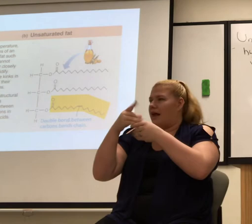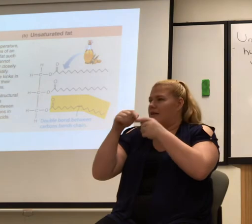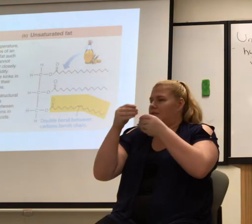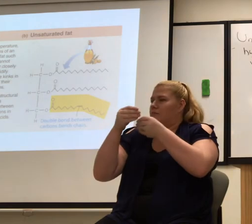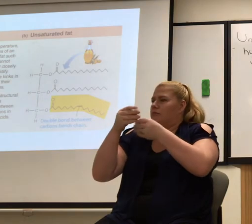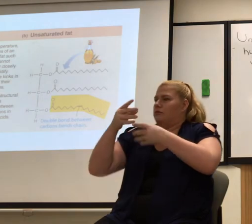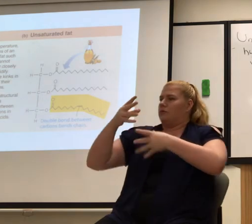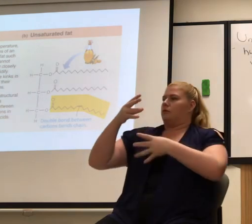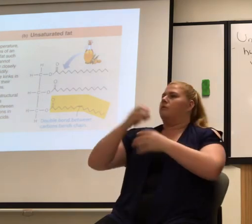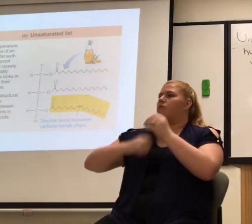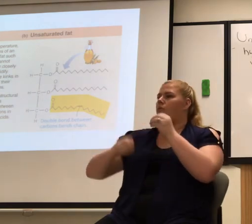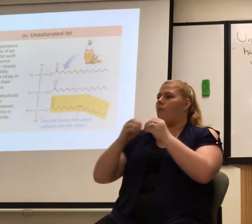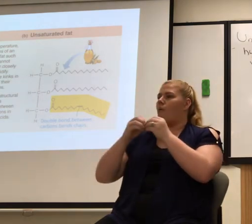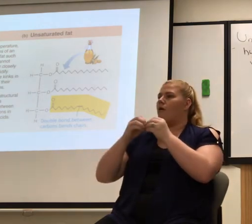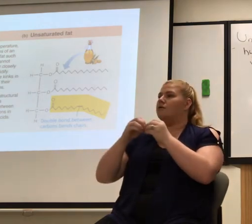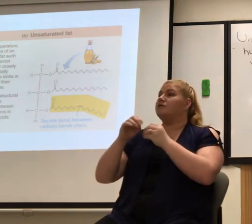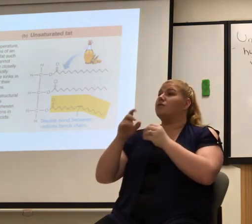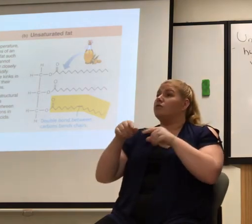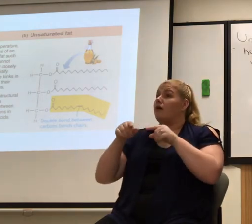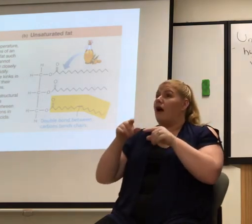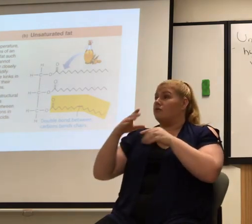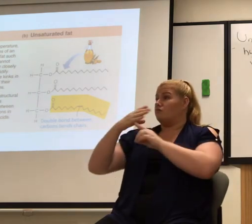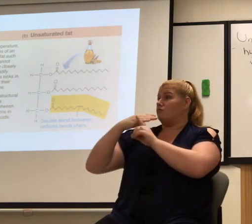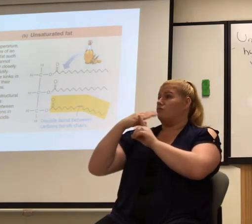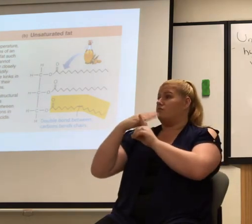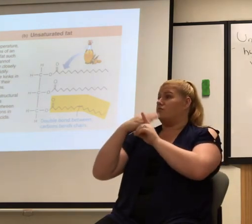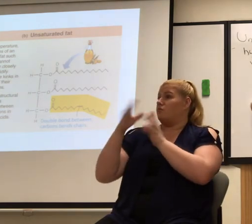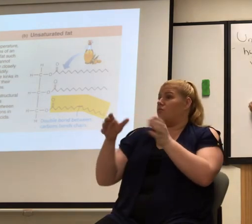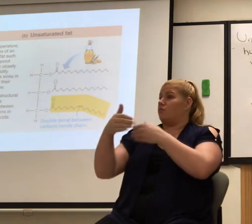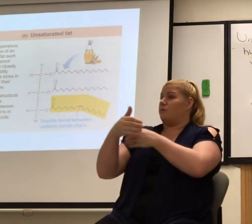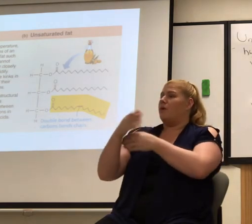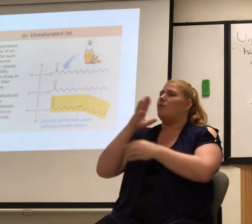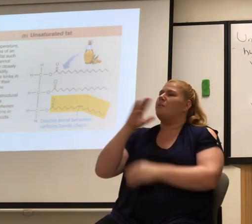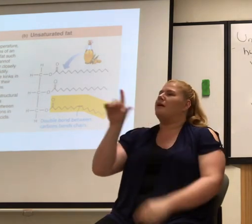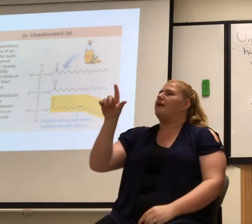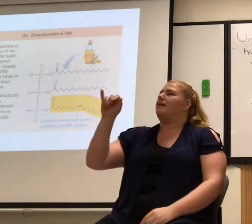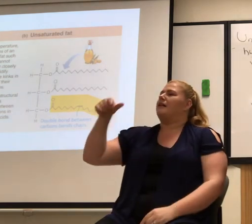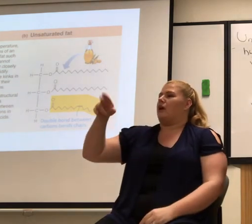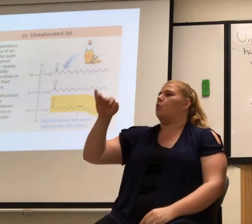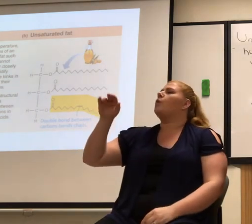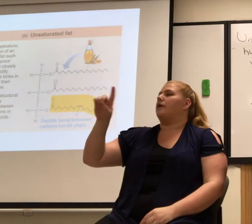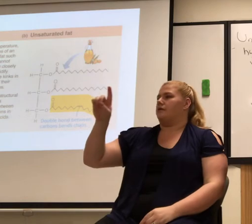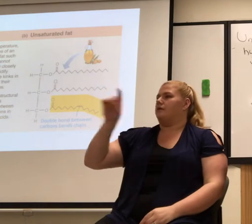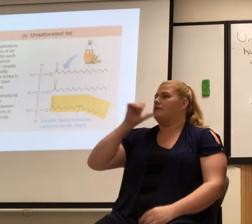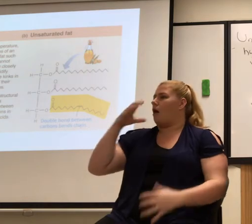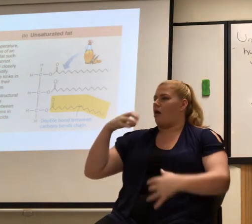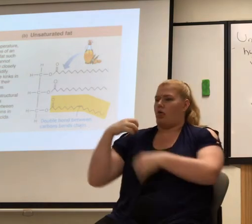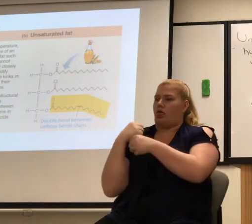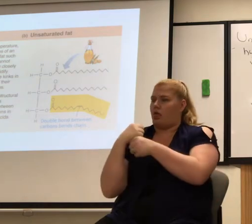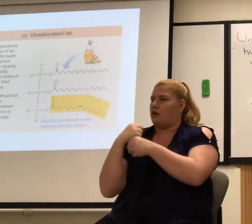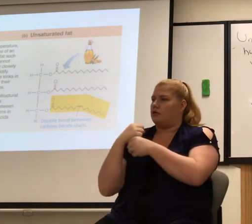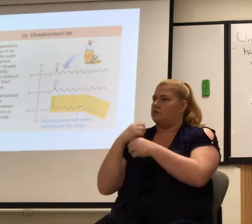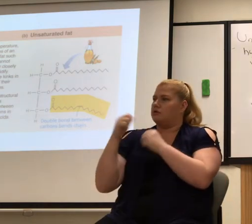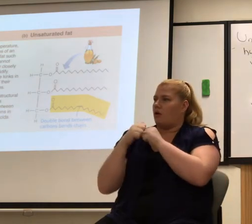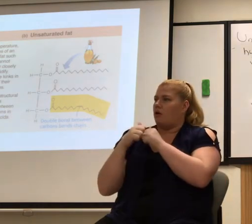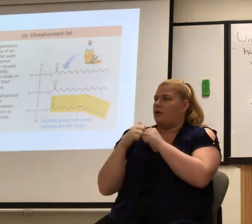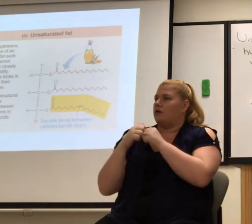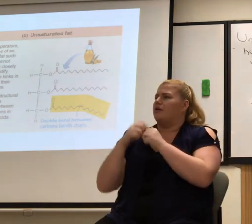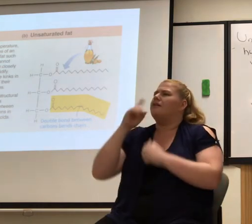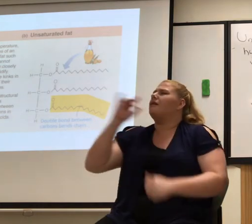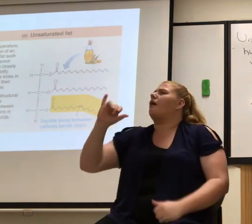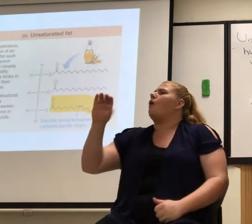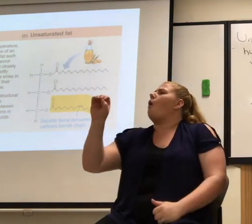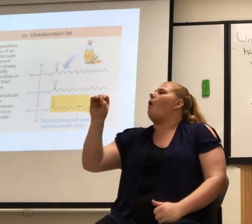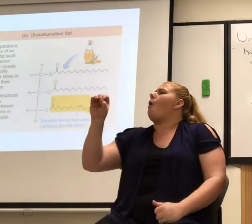be liquid. Liquid at room temp, like olive oil.